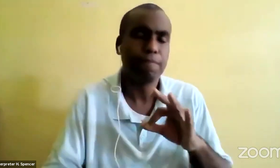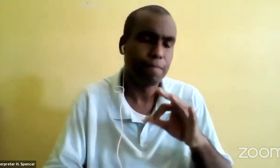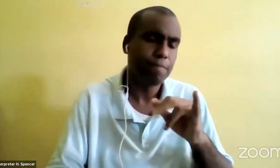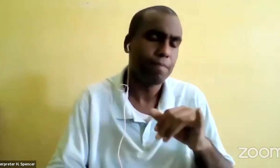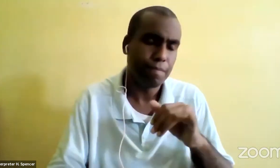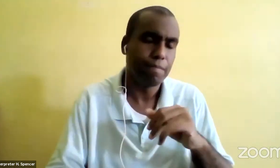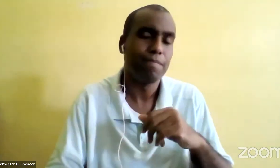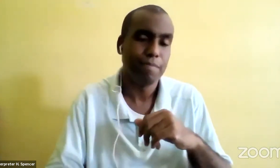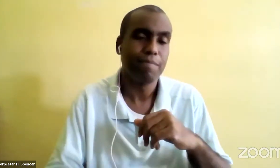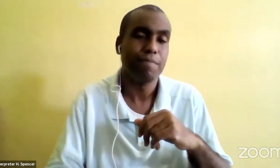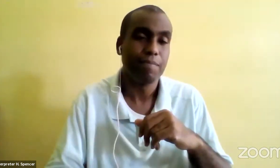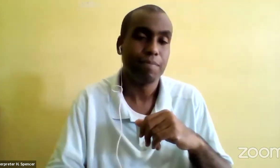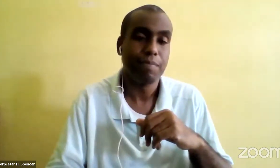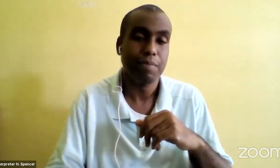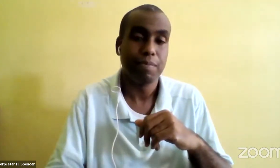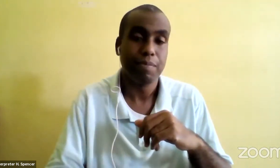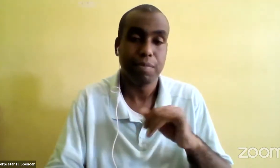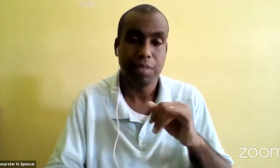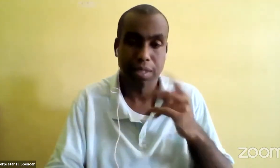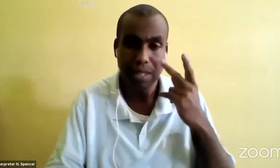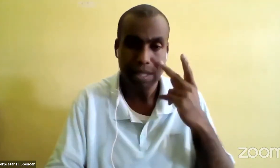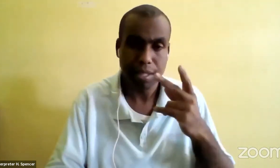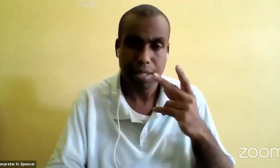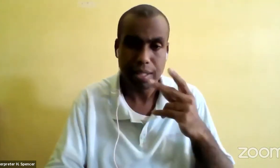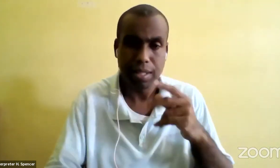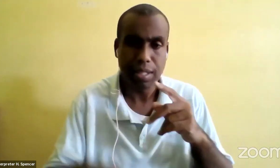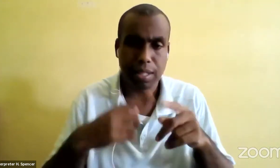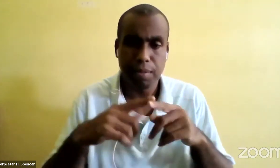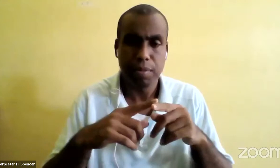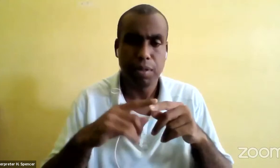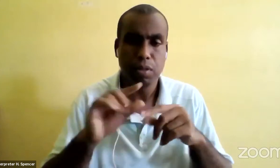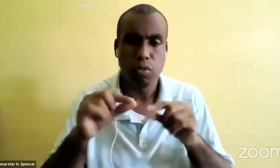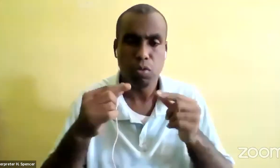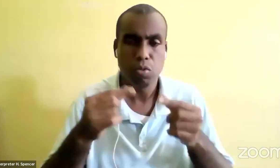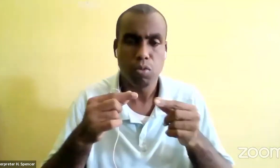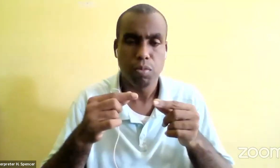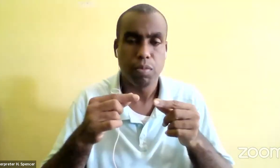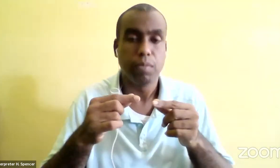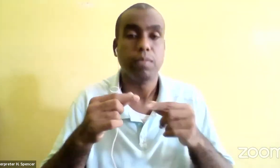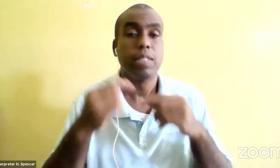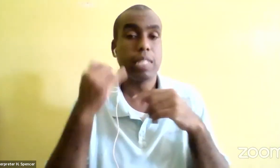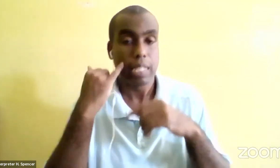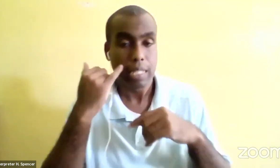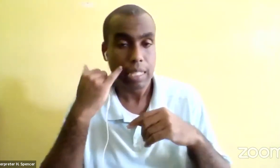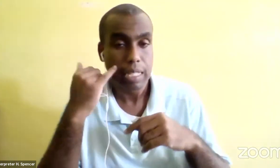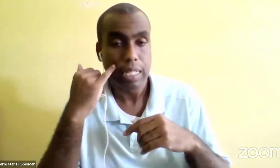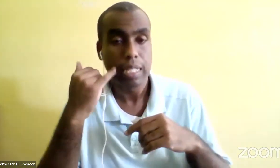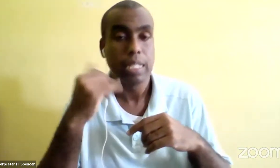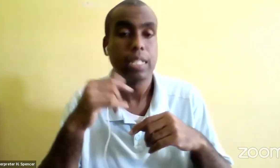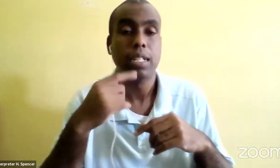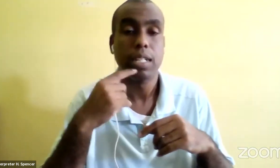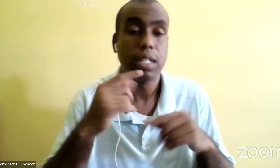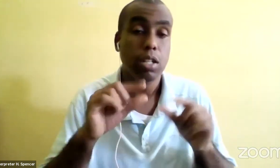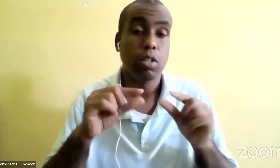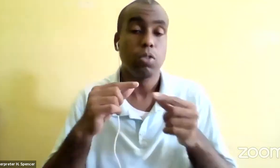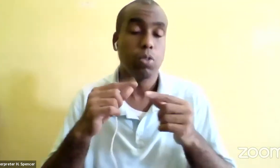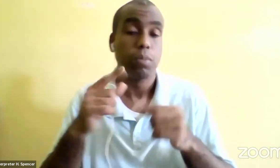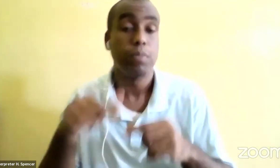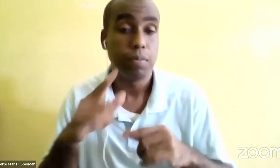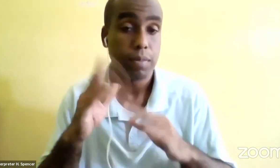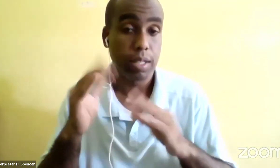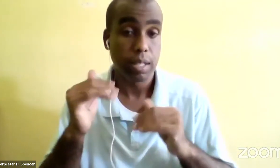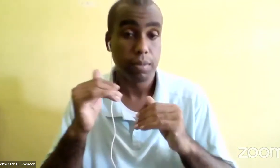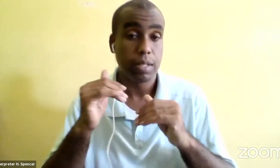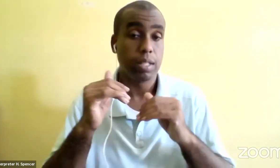All right, so just I see about groups. Just a reminder, groups are usually expected to be 3